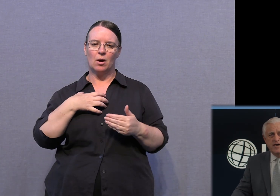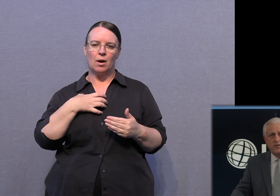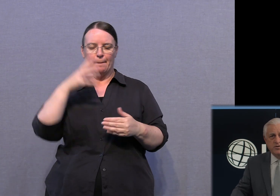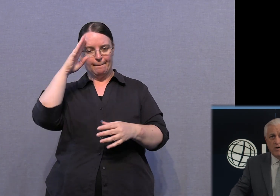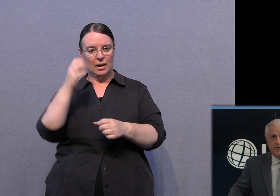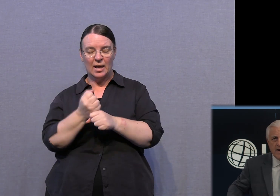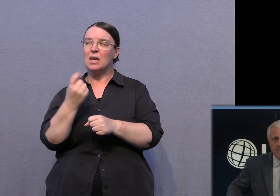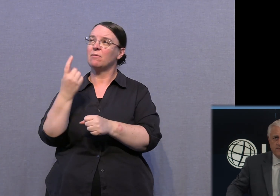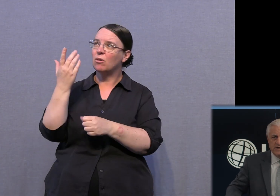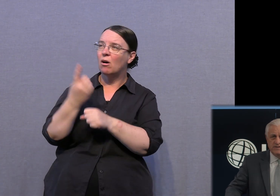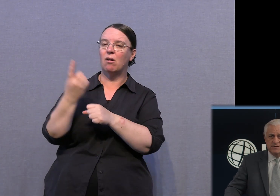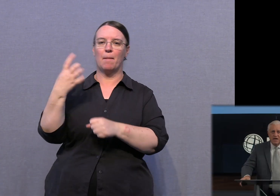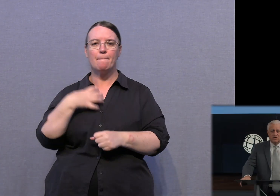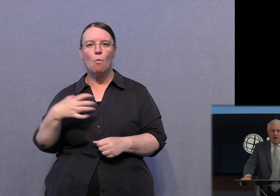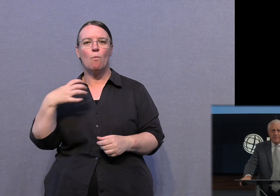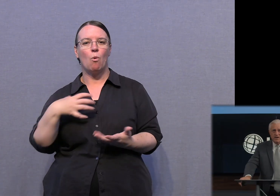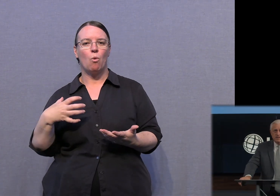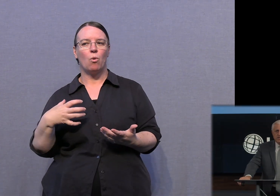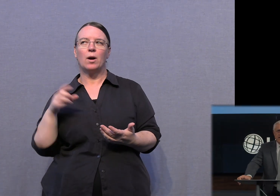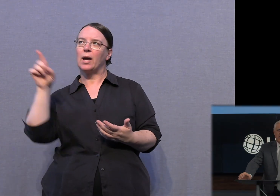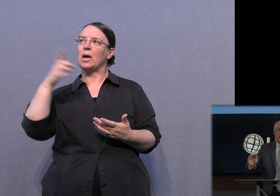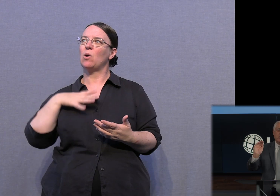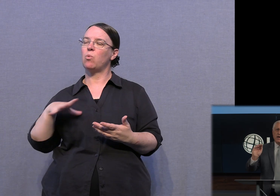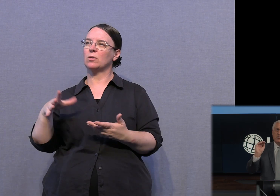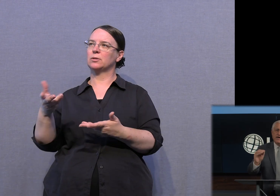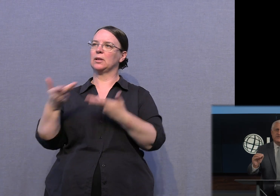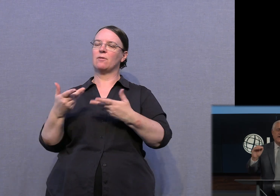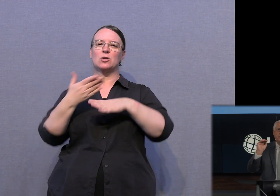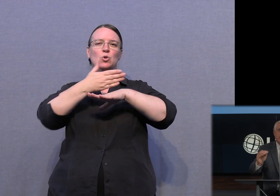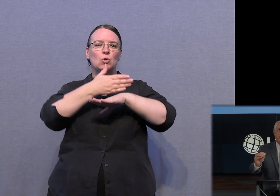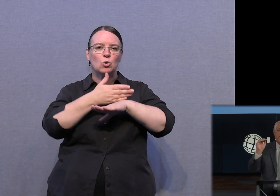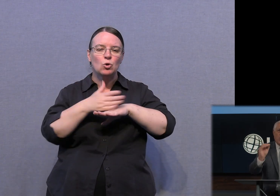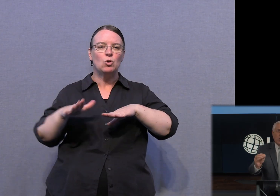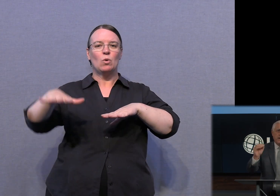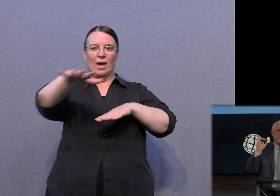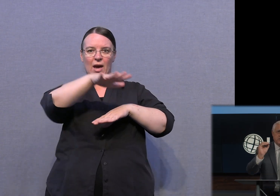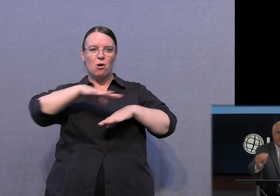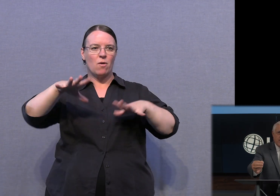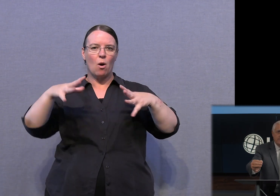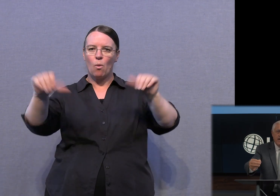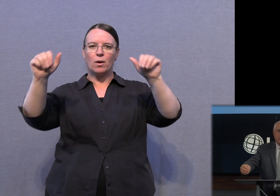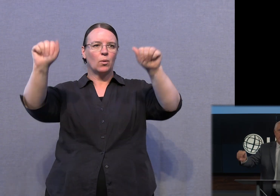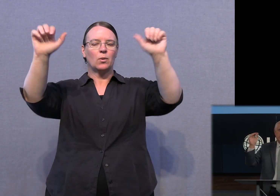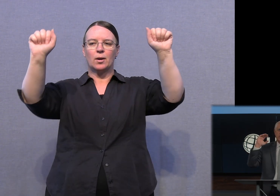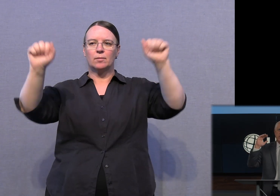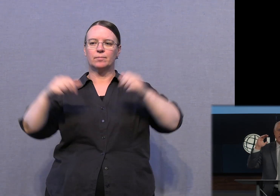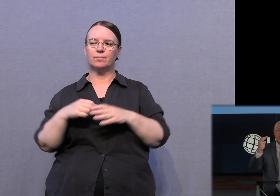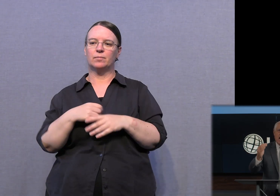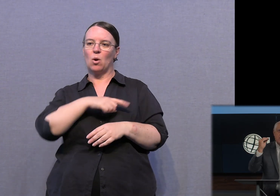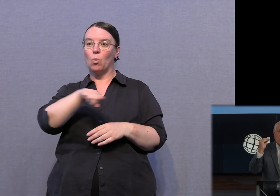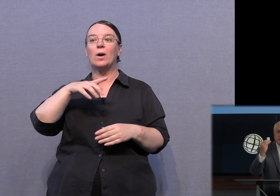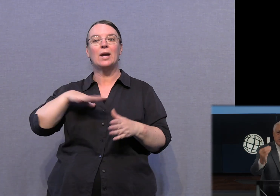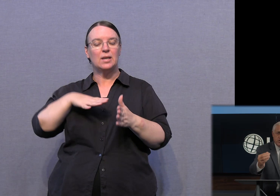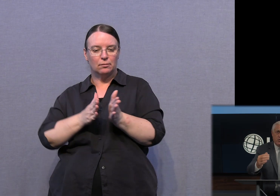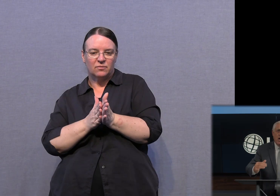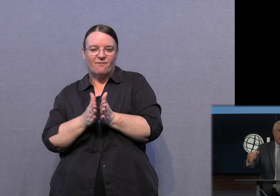new territory for the name of Jesus. So I'm here to say that we will aggressively move forward in the Spirit. We will see what